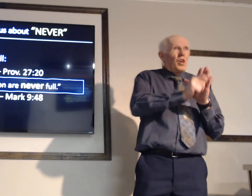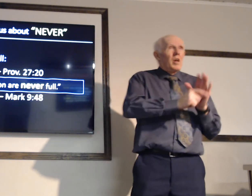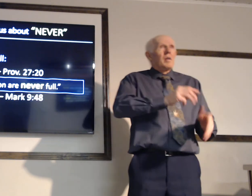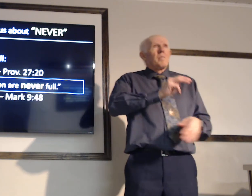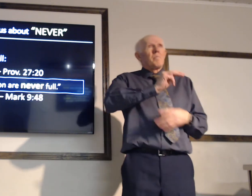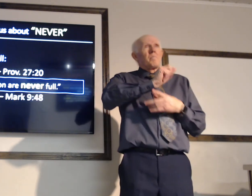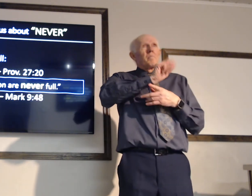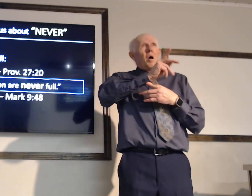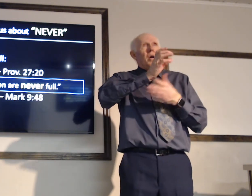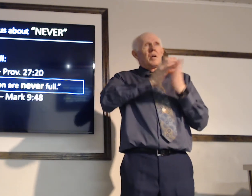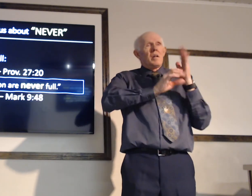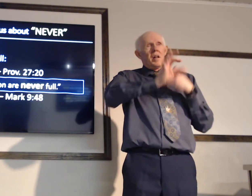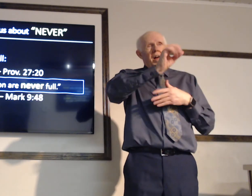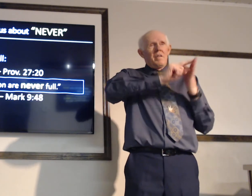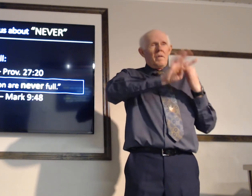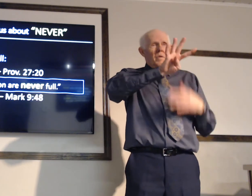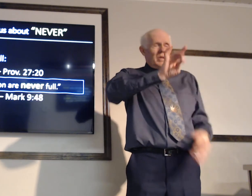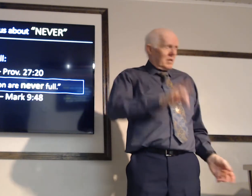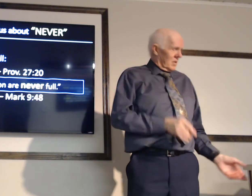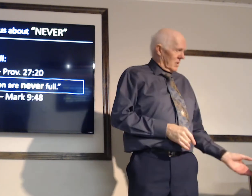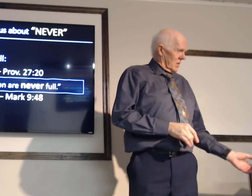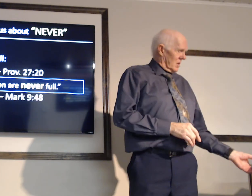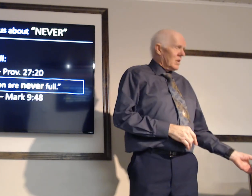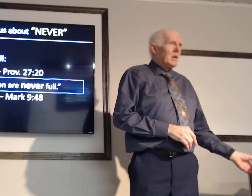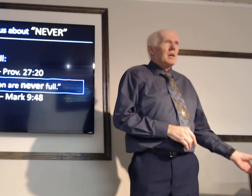In the New Testament, in Mark 9:48,